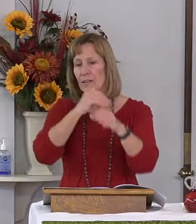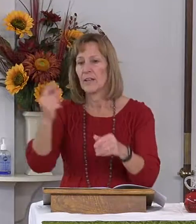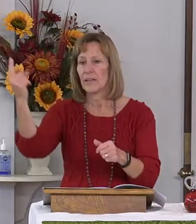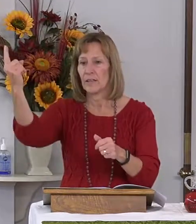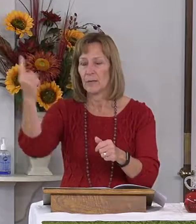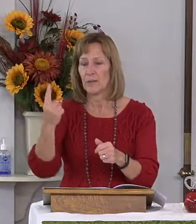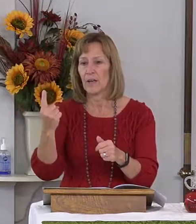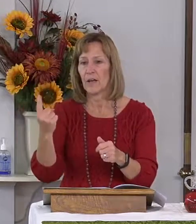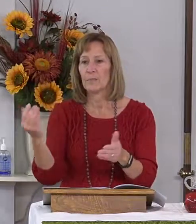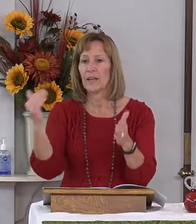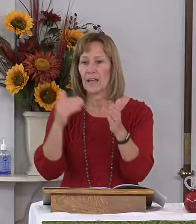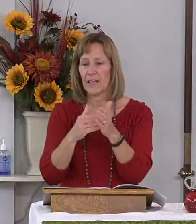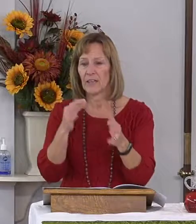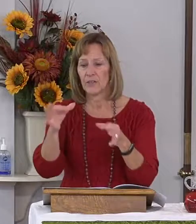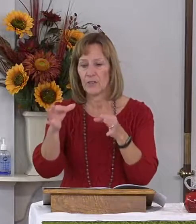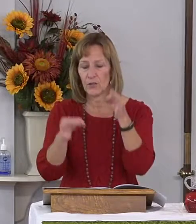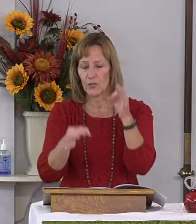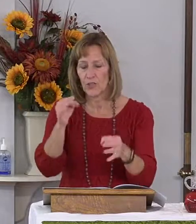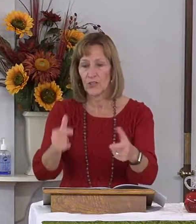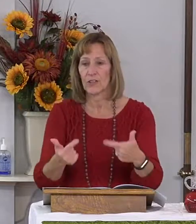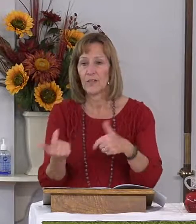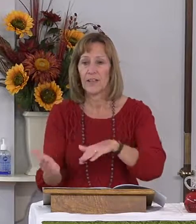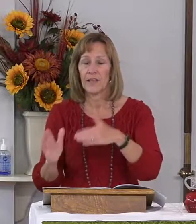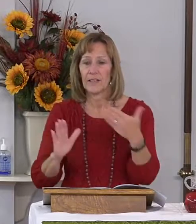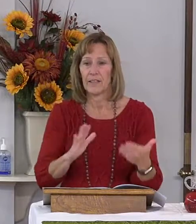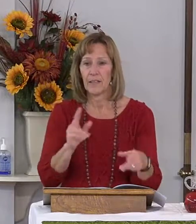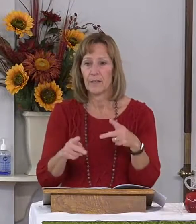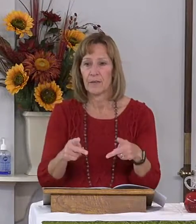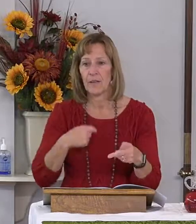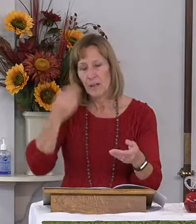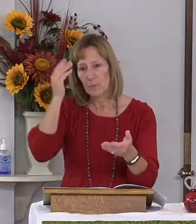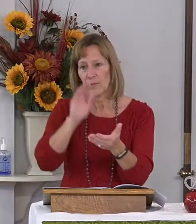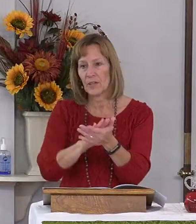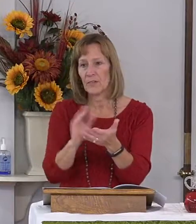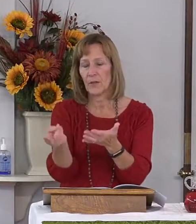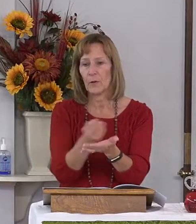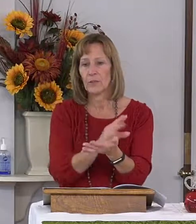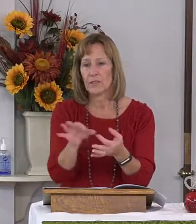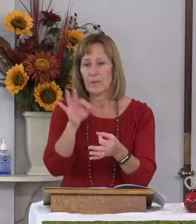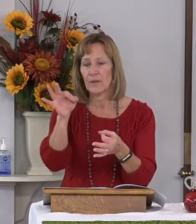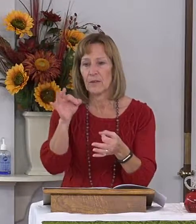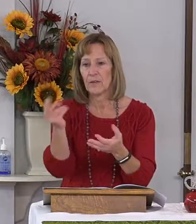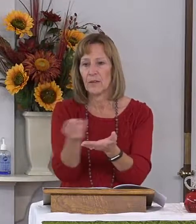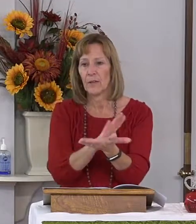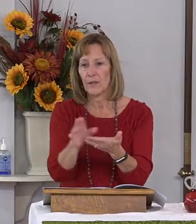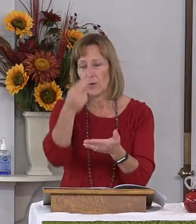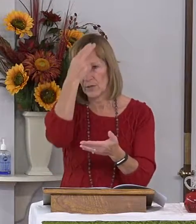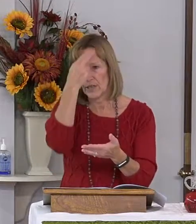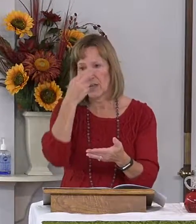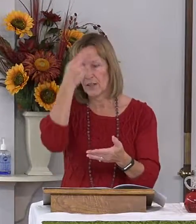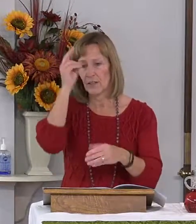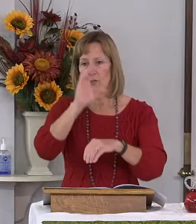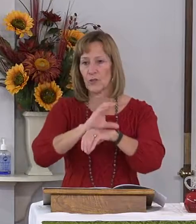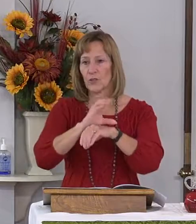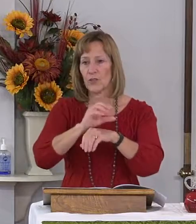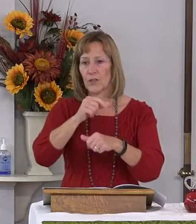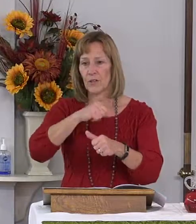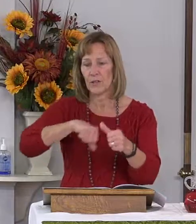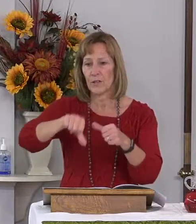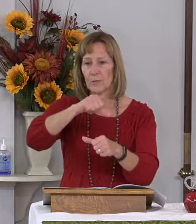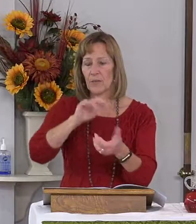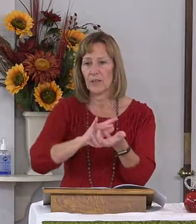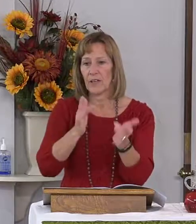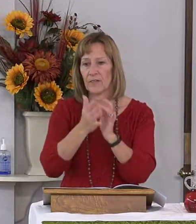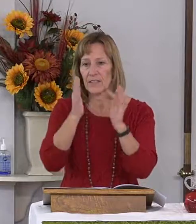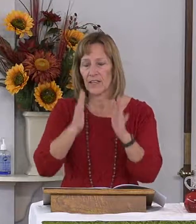Father, and he will come to judge the living and the dead. I believe in the Holy Spirit, the Holy Catholic Church,